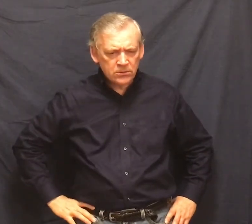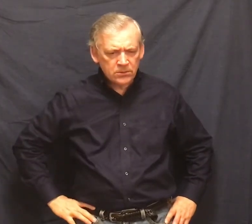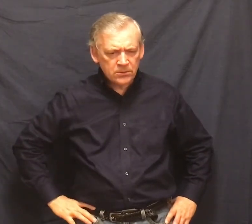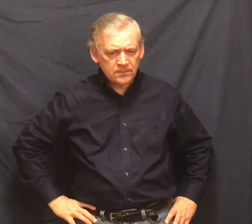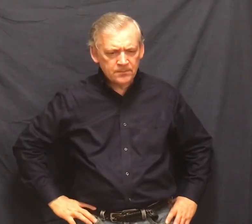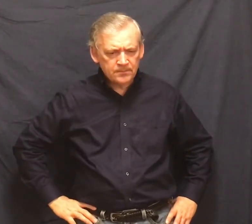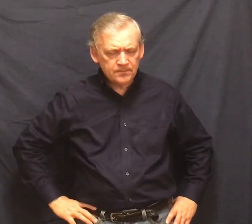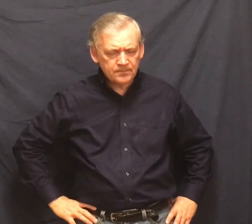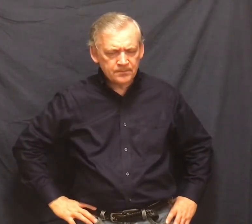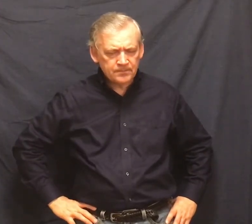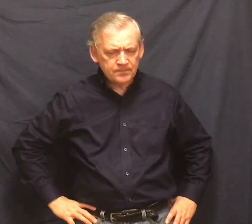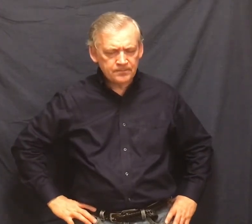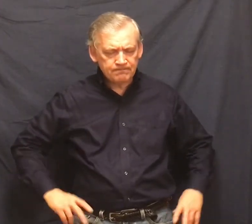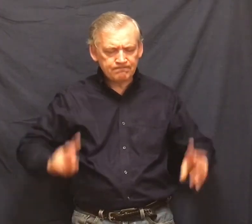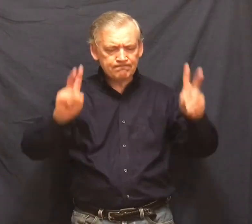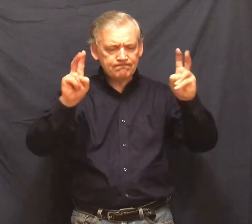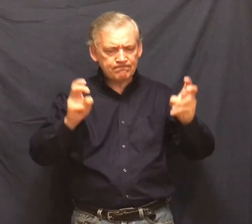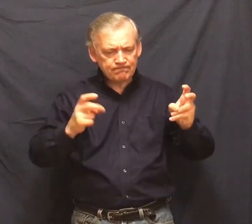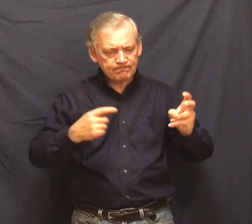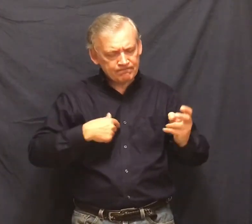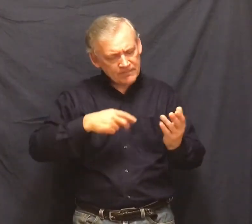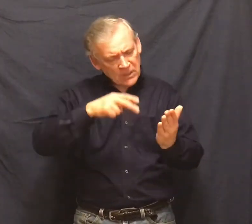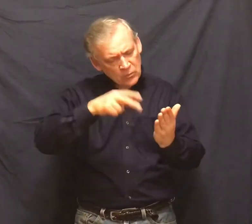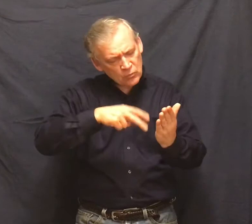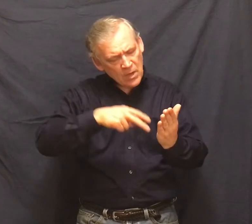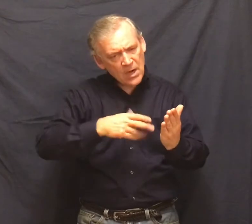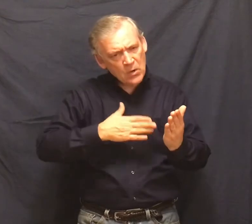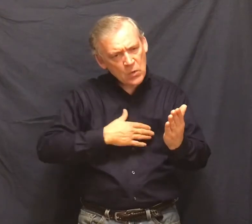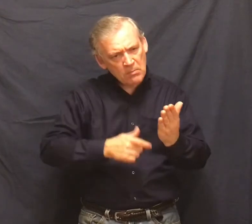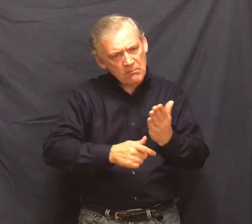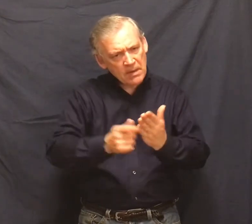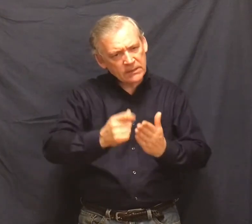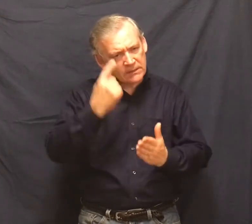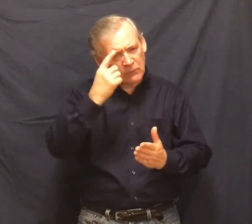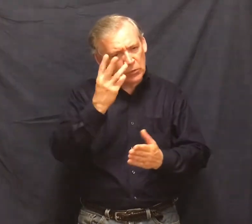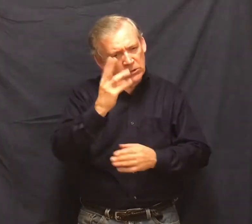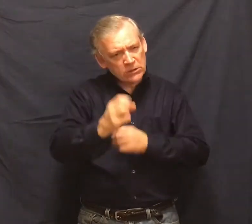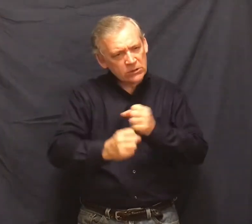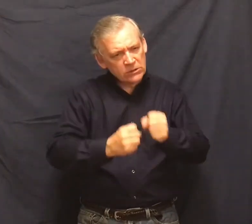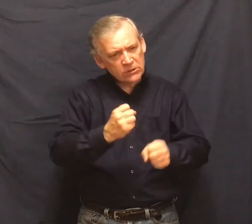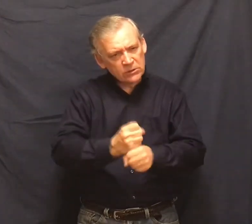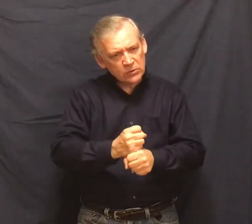I read your mag for 6 years, and I think it is the best on the market.